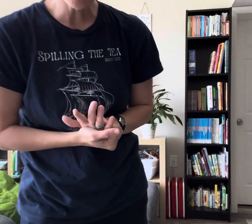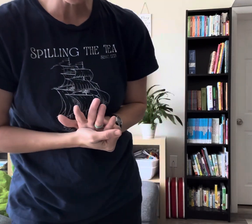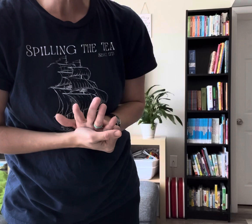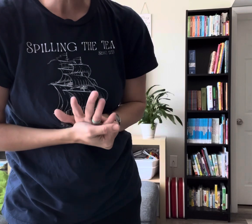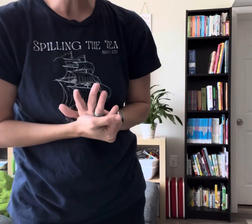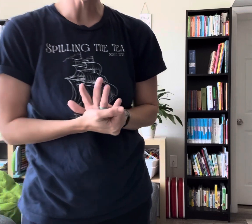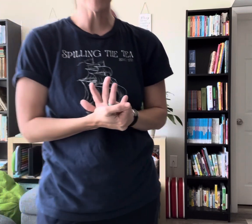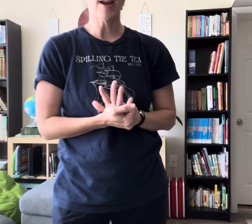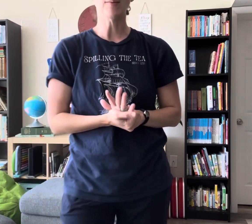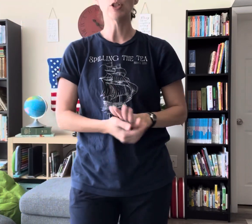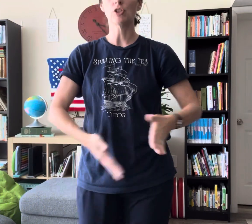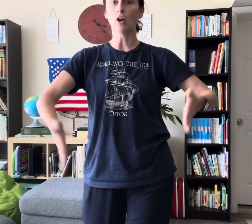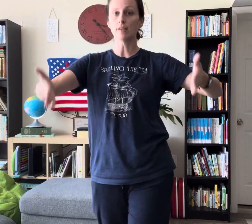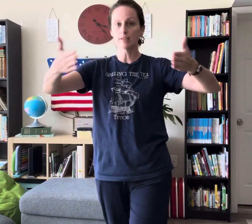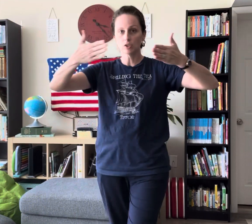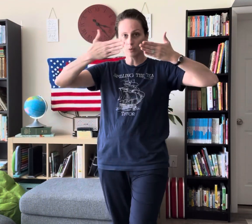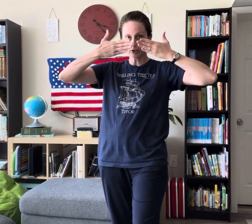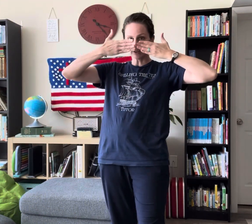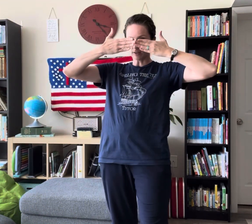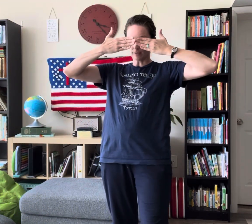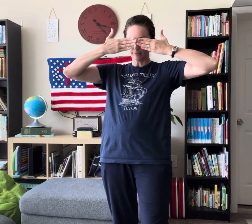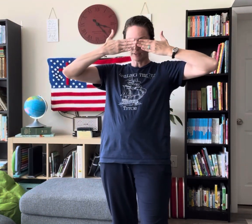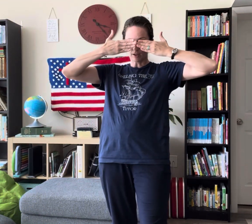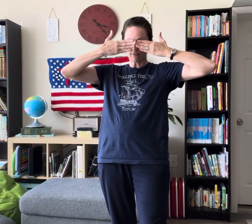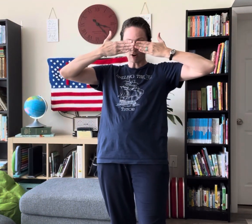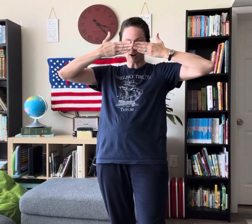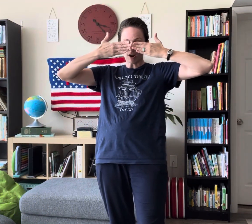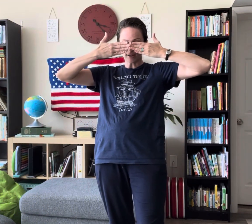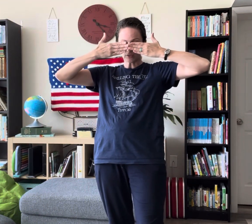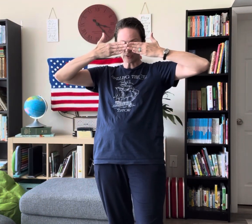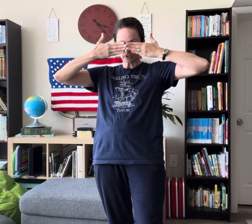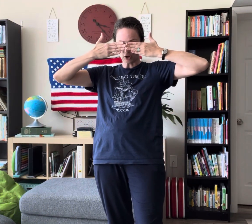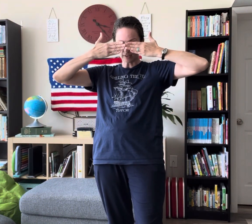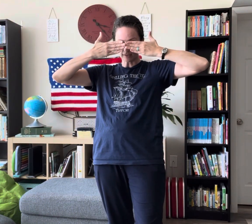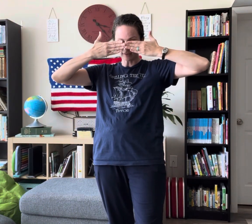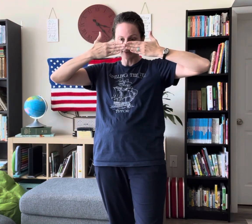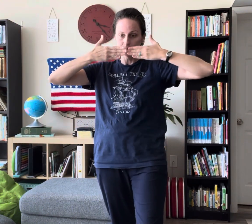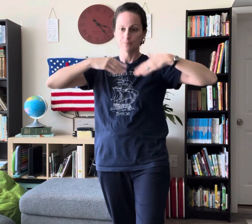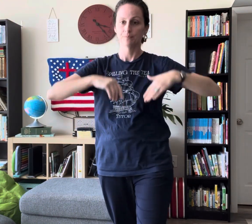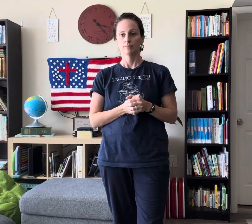Tenebris, Tenebrae, which is darkness. So we're just gonna cover our eyes for the darkness.